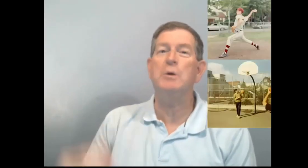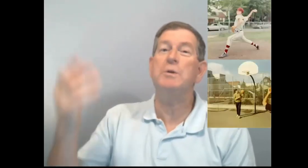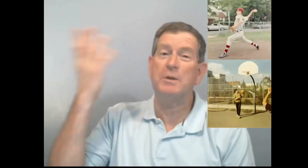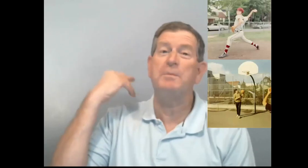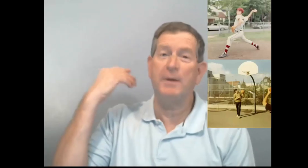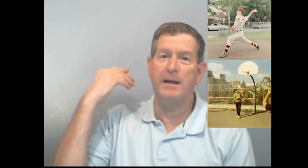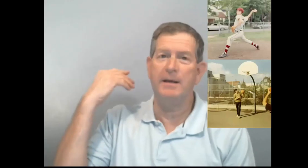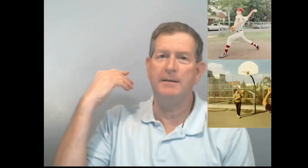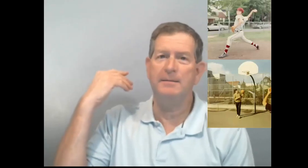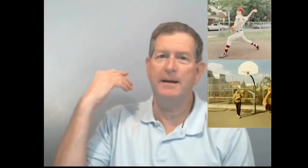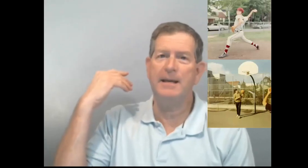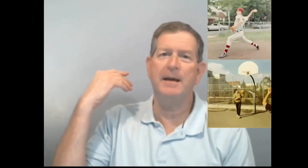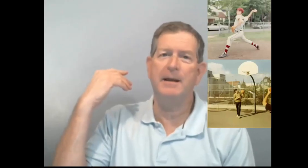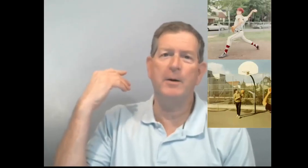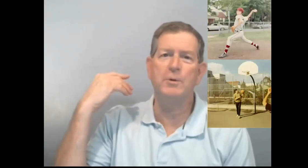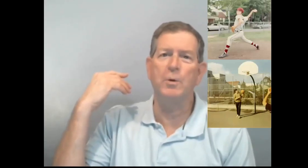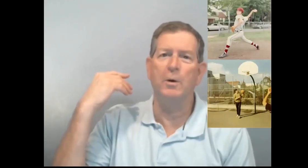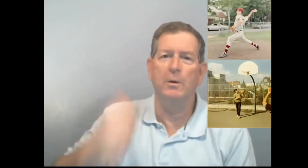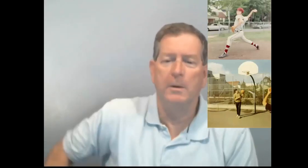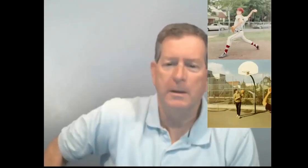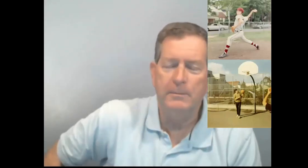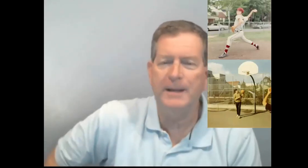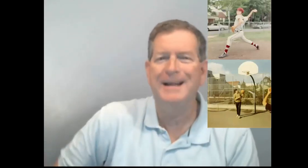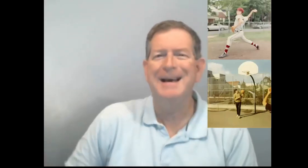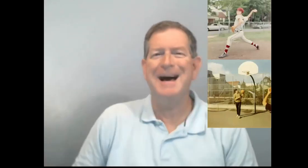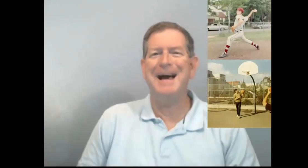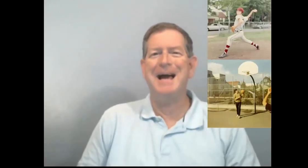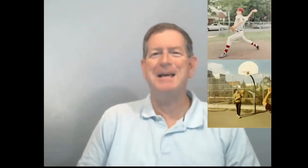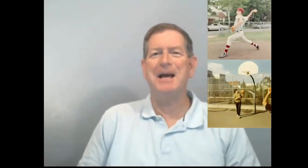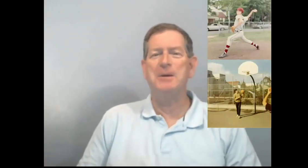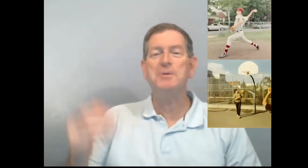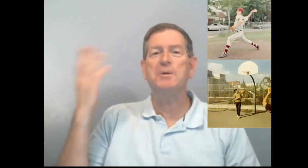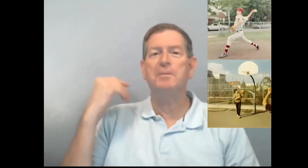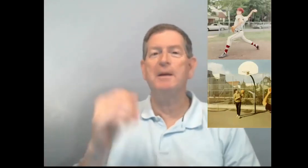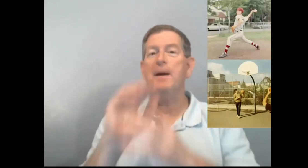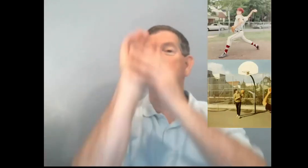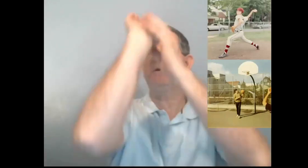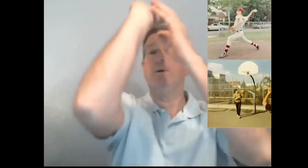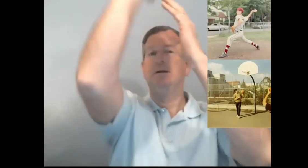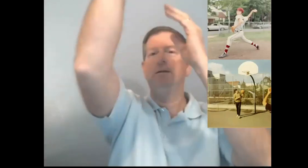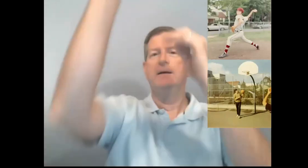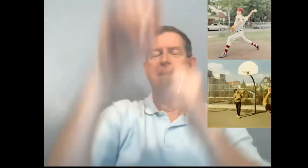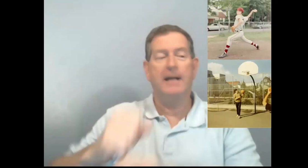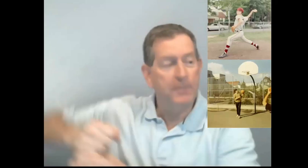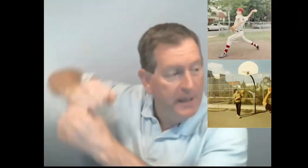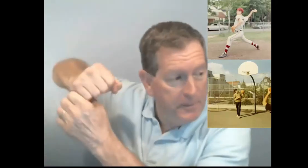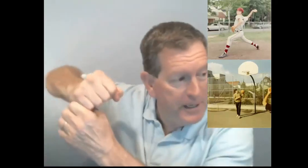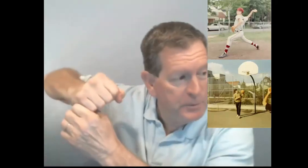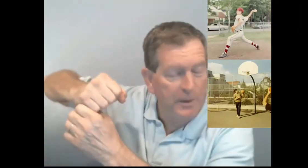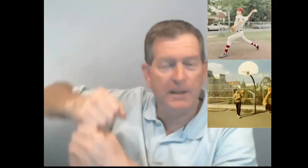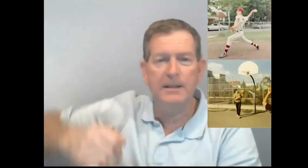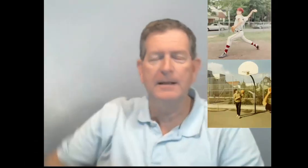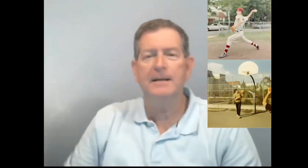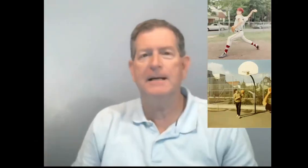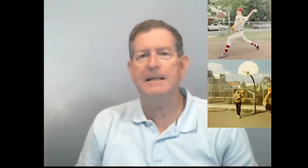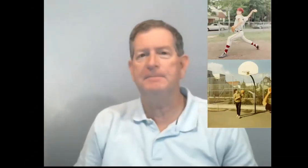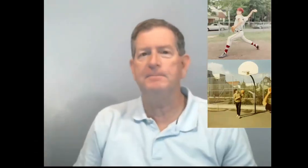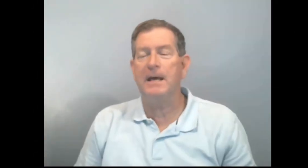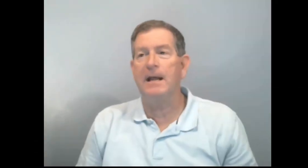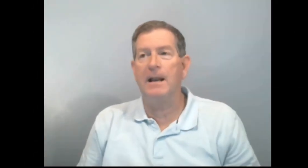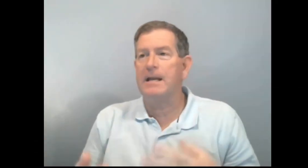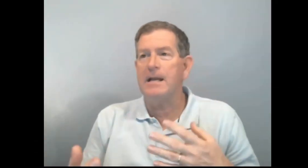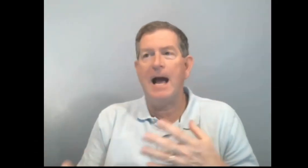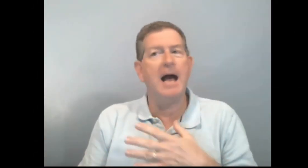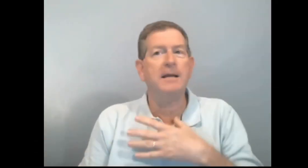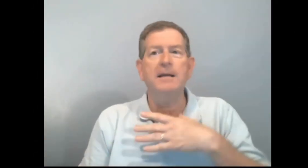I used to play. I can't now. I'm too old. But I used to play basketball, and I played baseball,